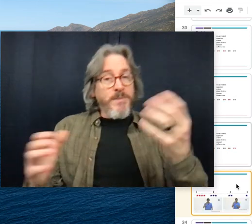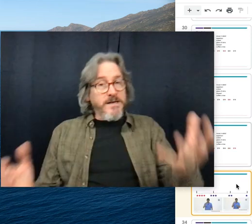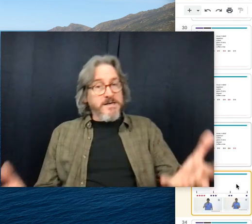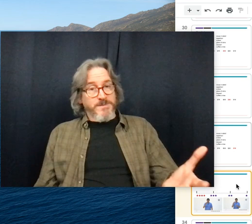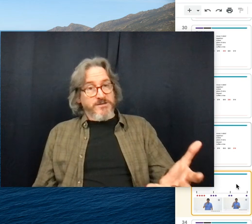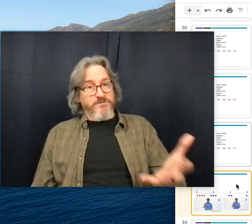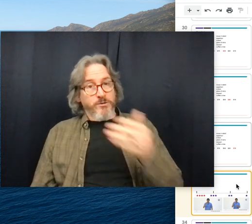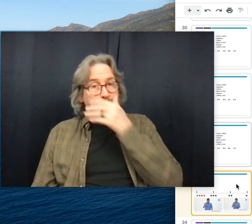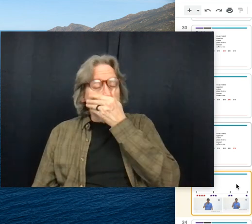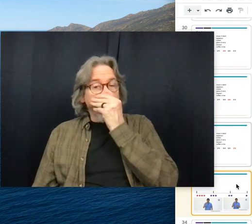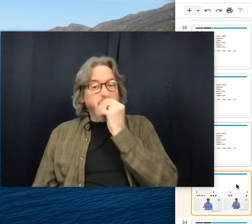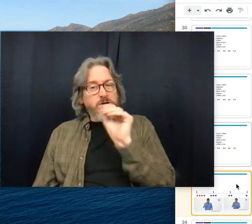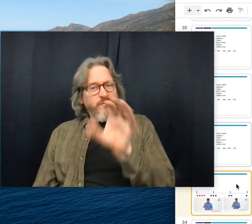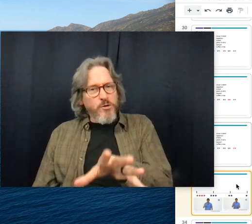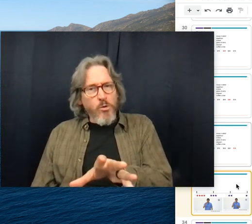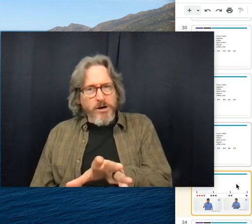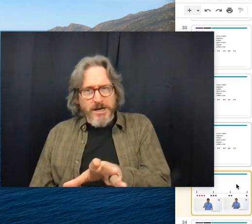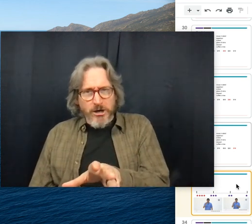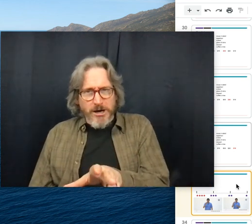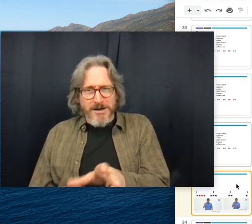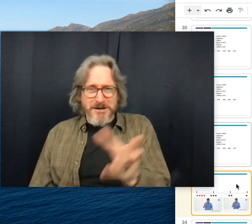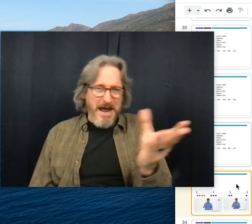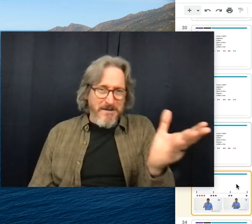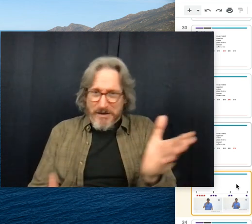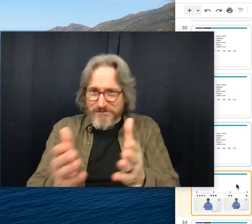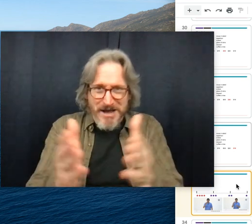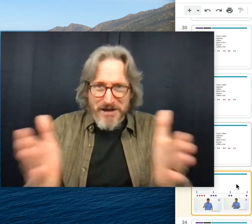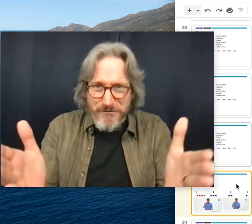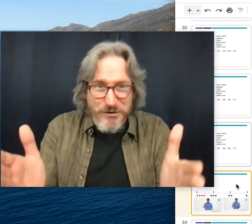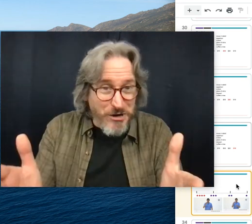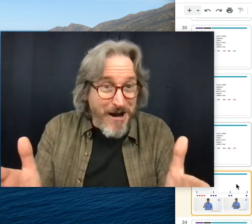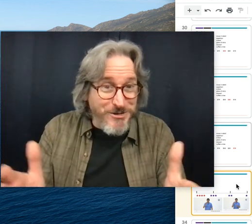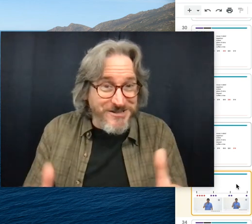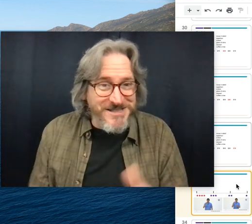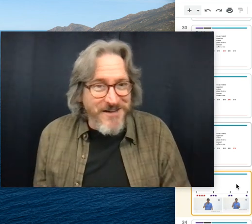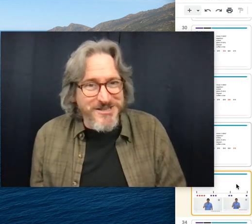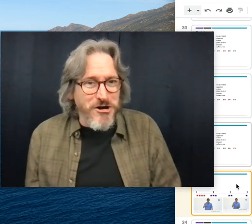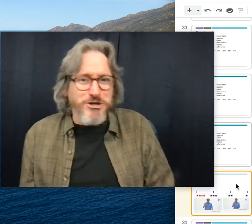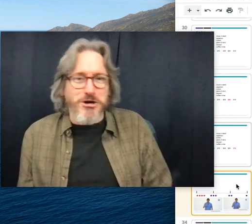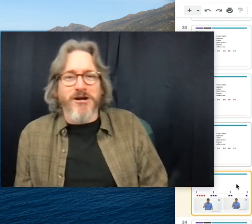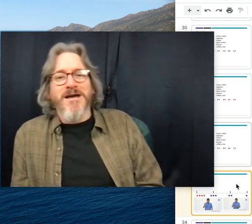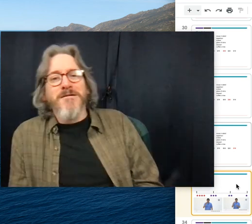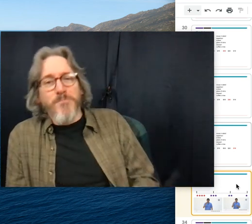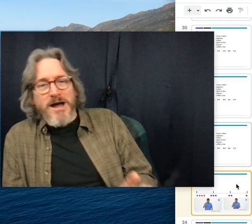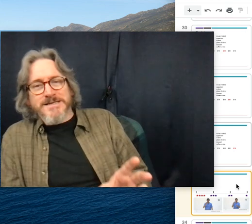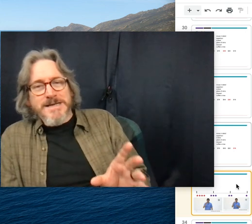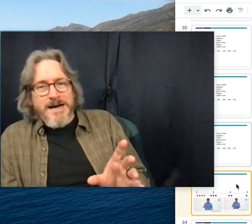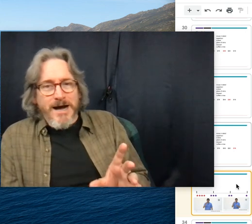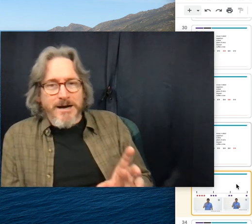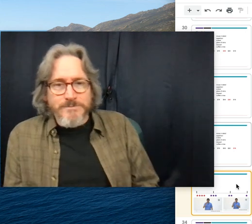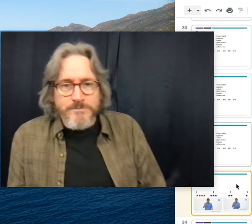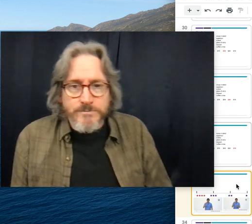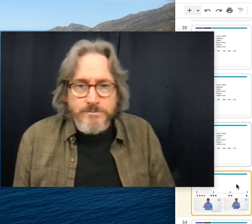So opinions about the food. There are a few more in here, and they've got fewer options on the star chart. But